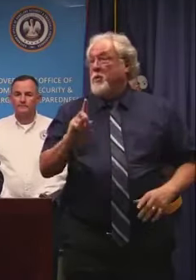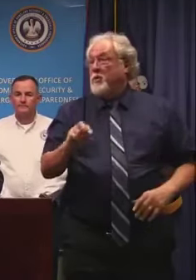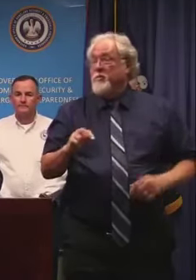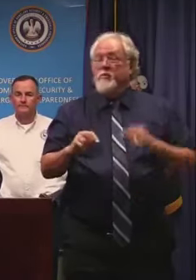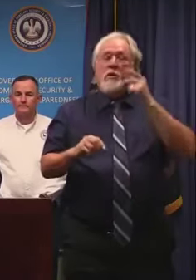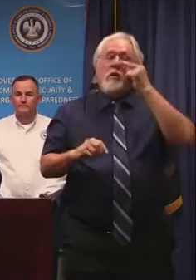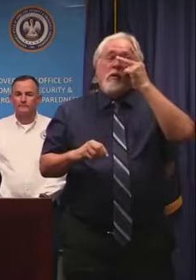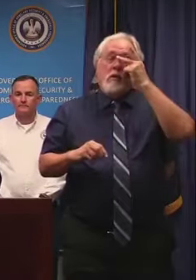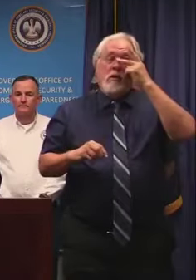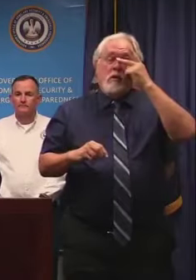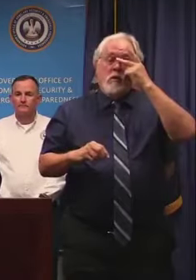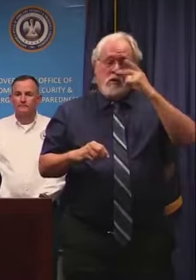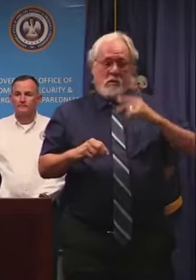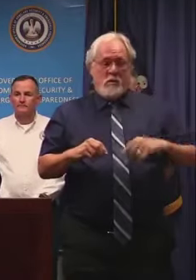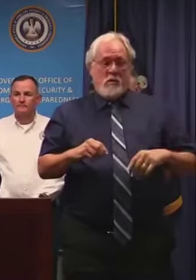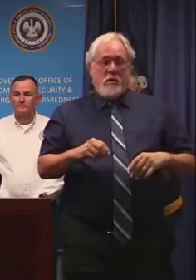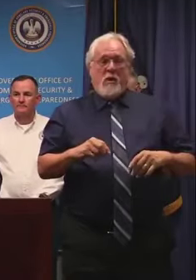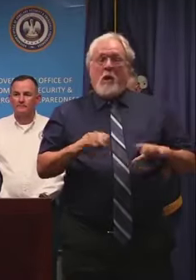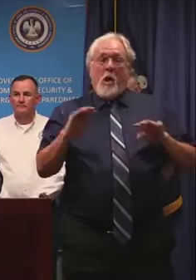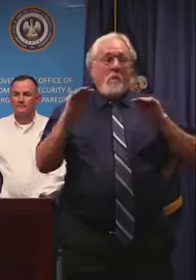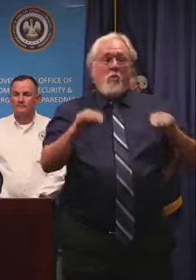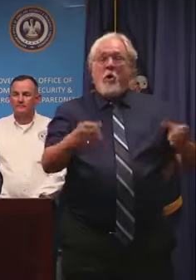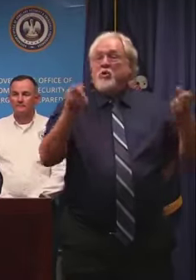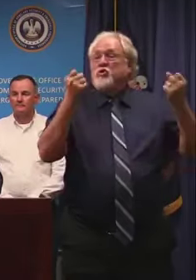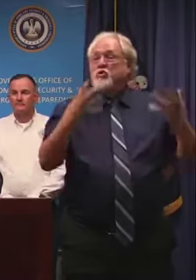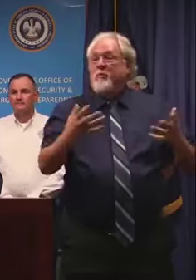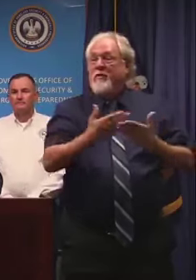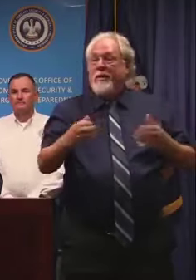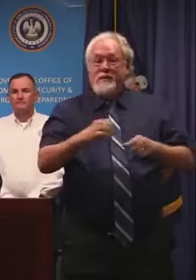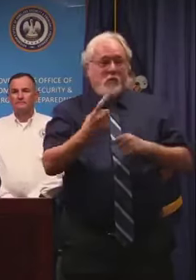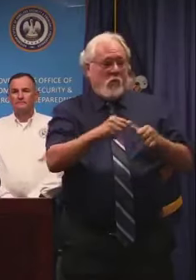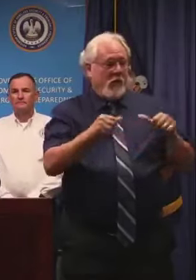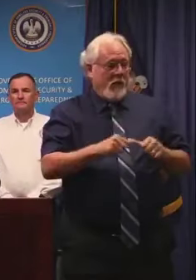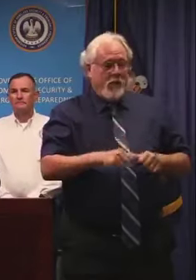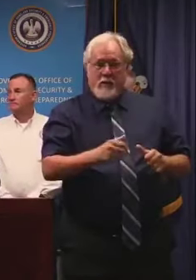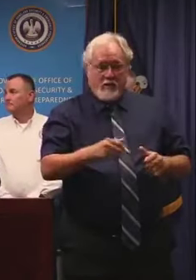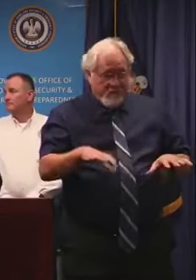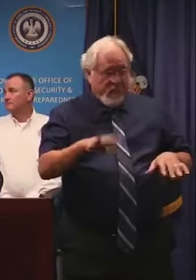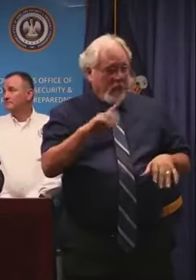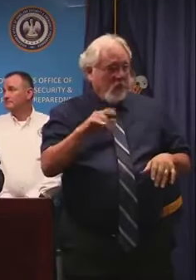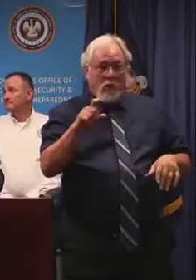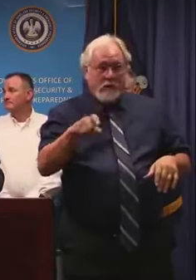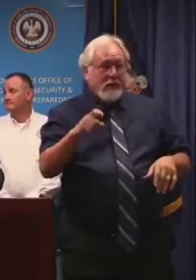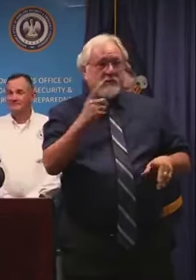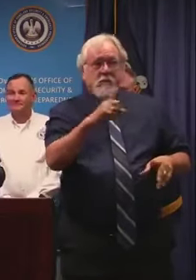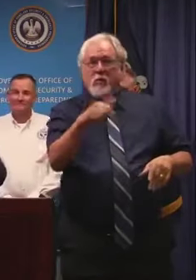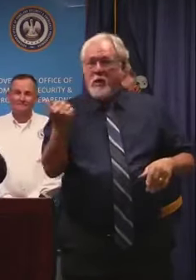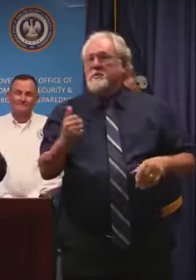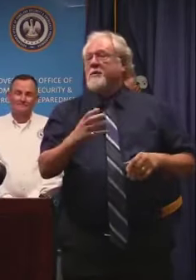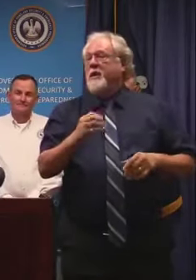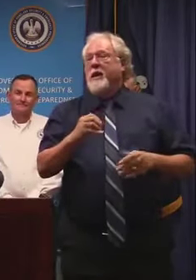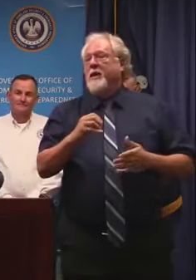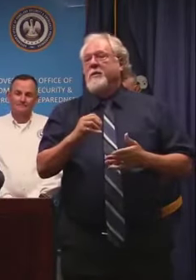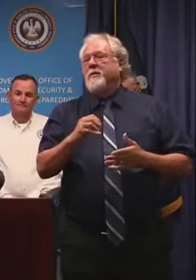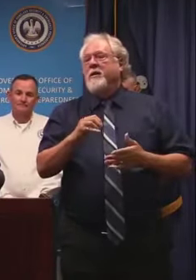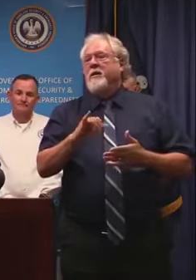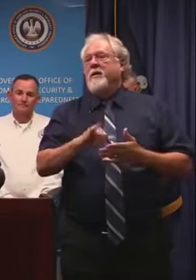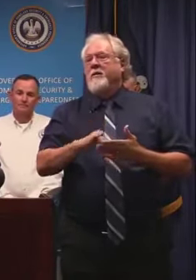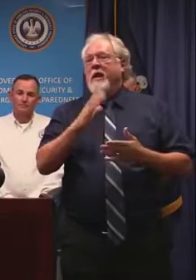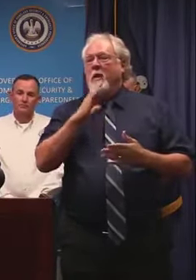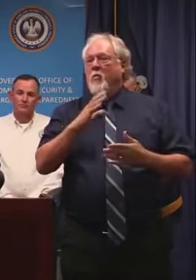is position too many assets in one area only to find out you need them somewhere else. And this is going to play